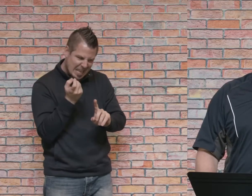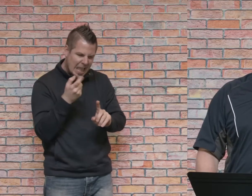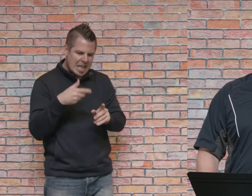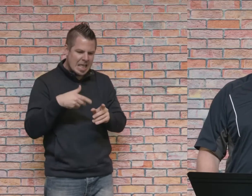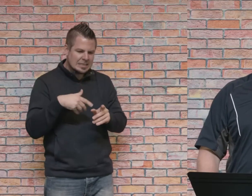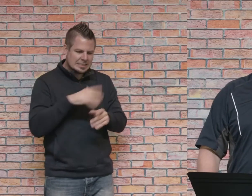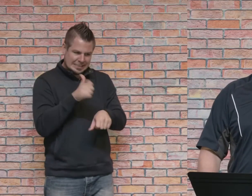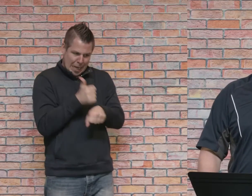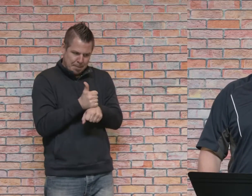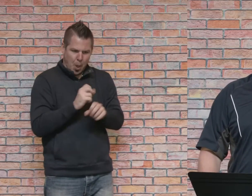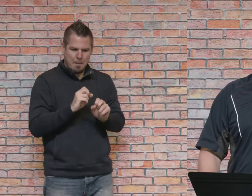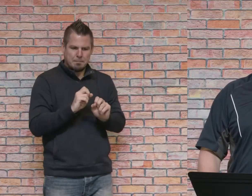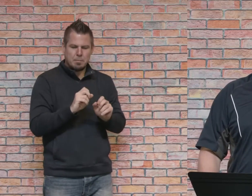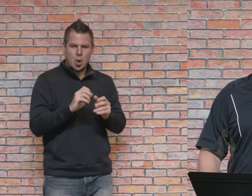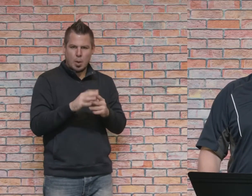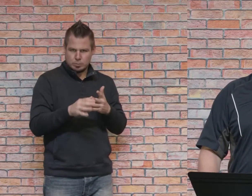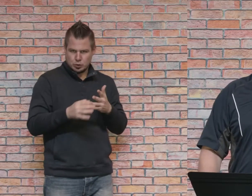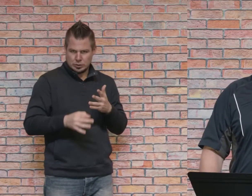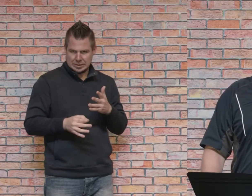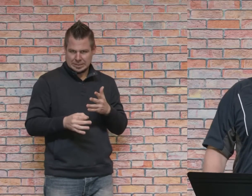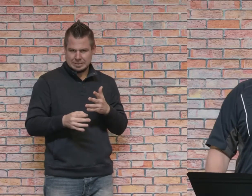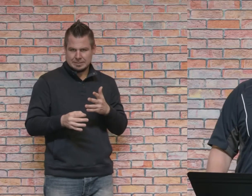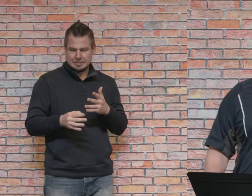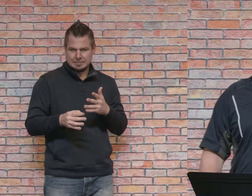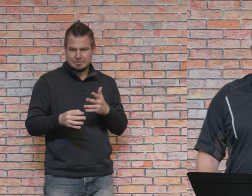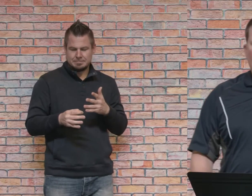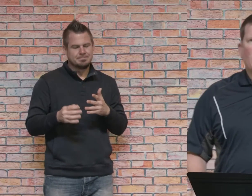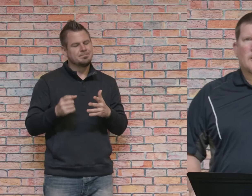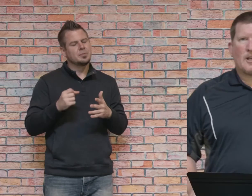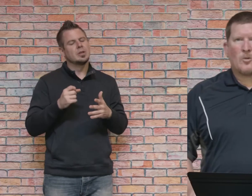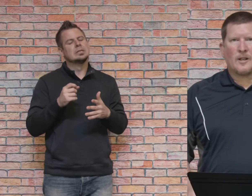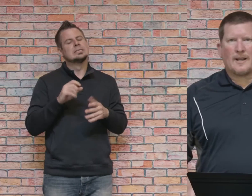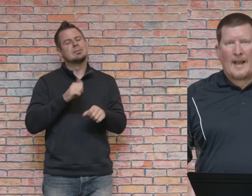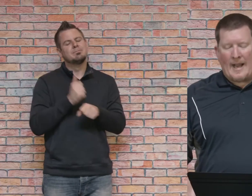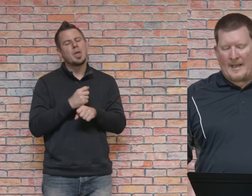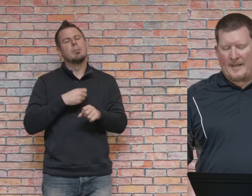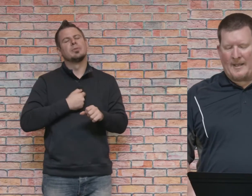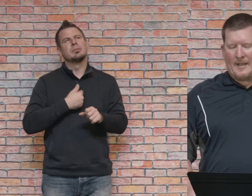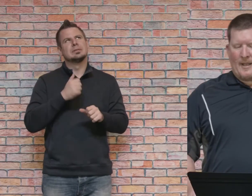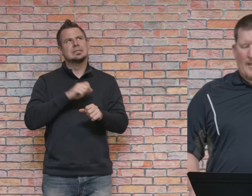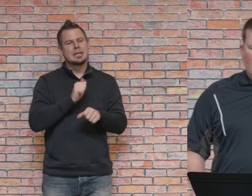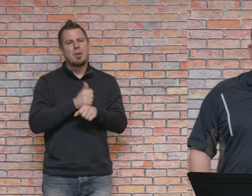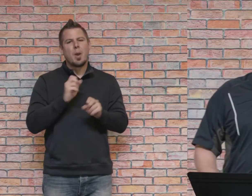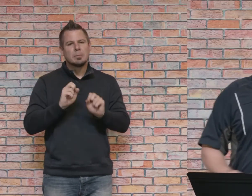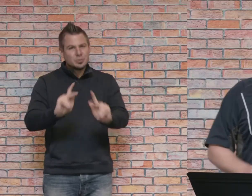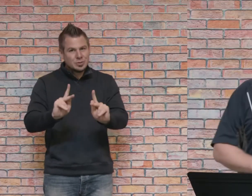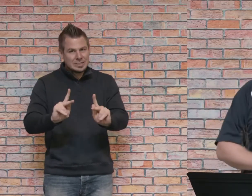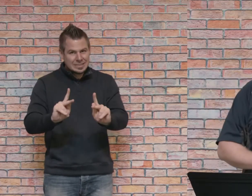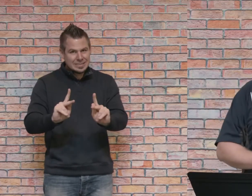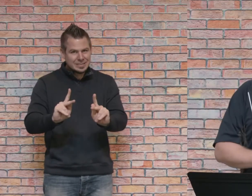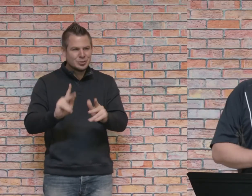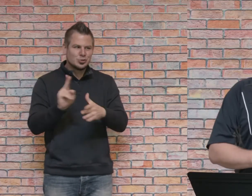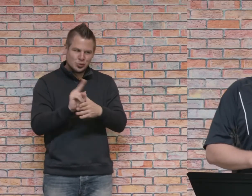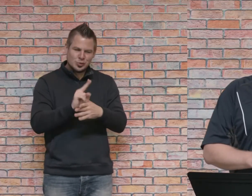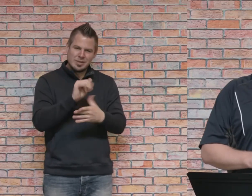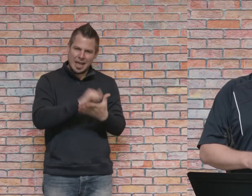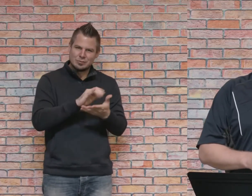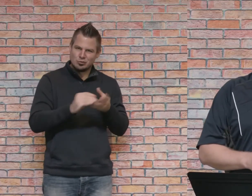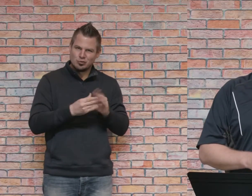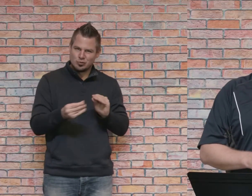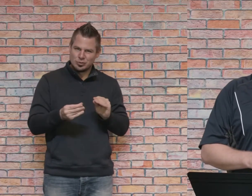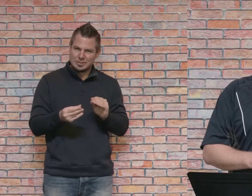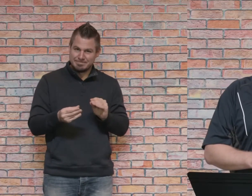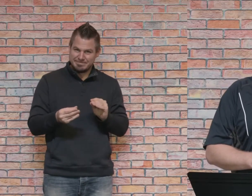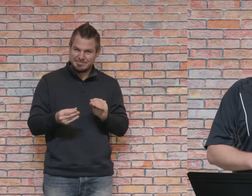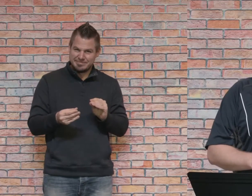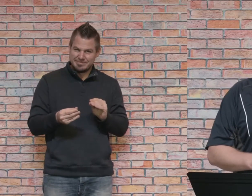the power of your story. And when you release the power and share what God has done in your life, you can help